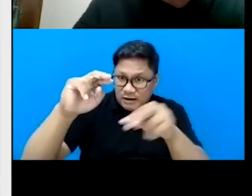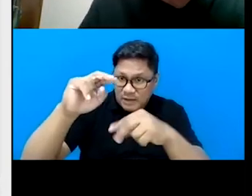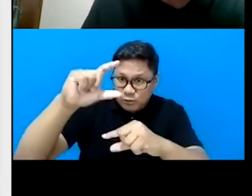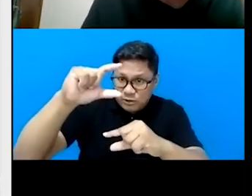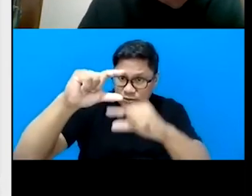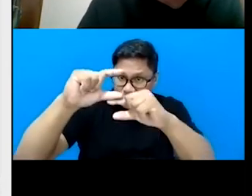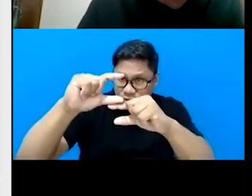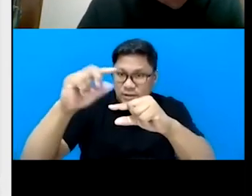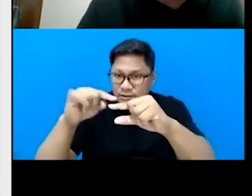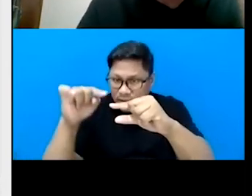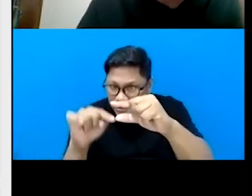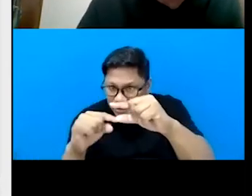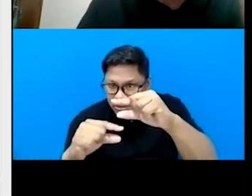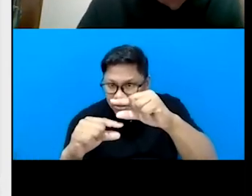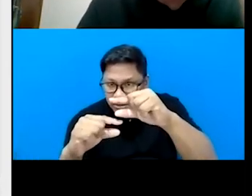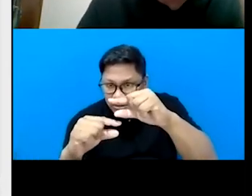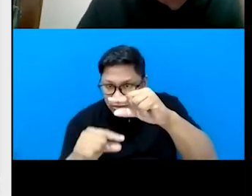Below that.